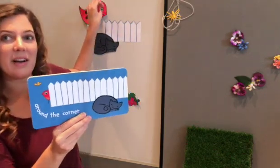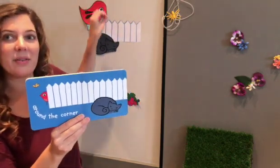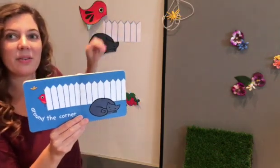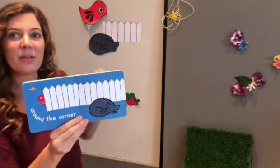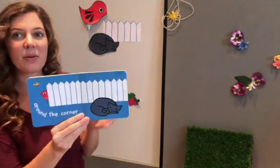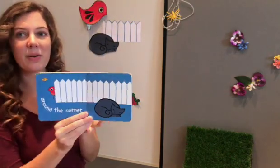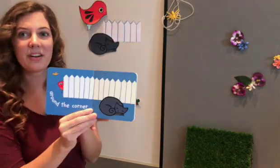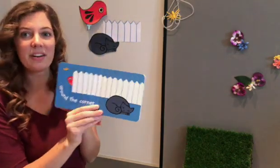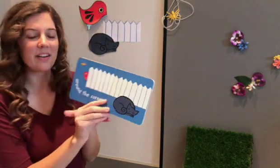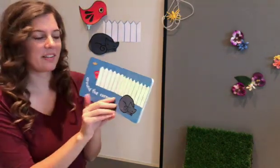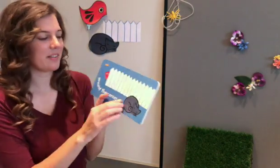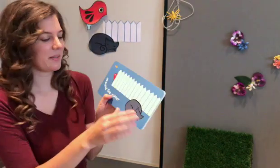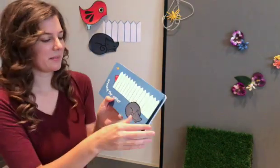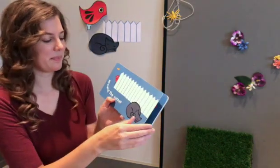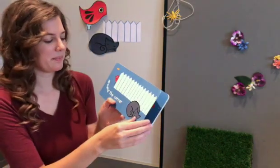Around the corner.